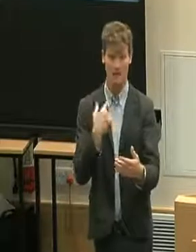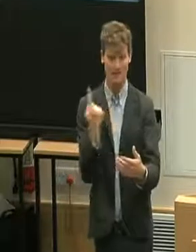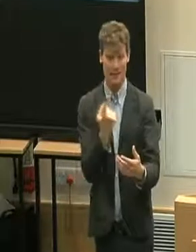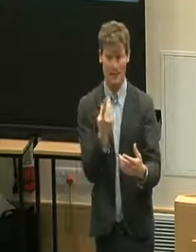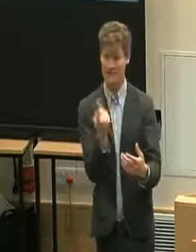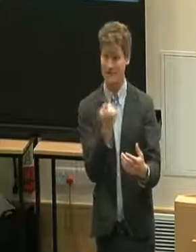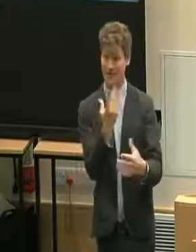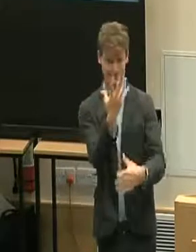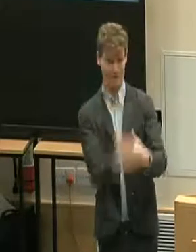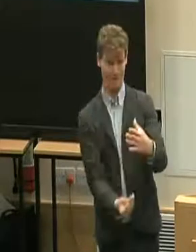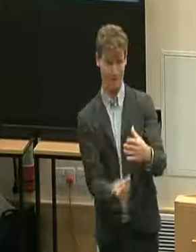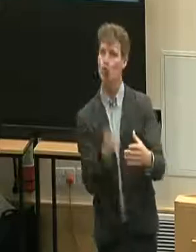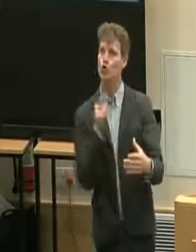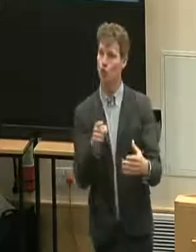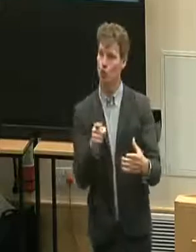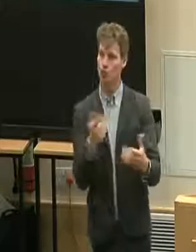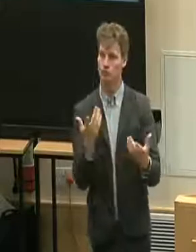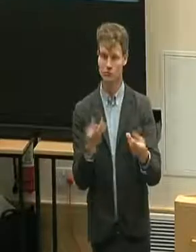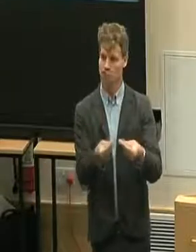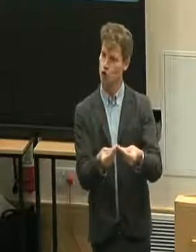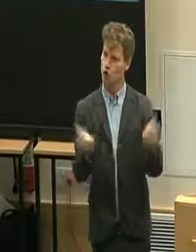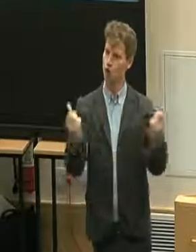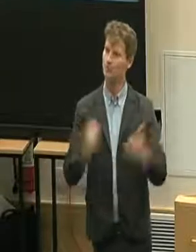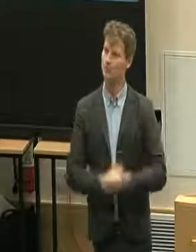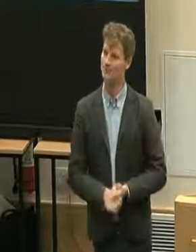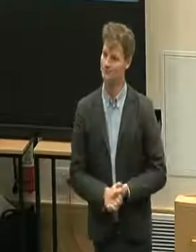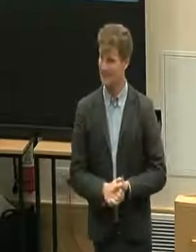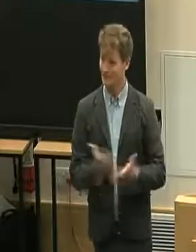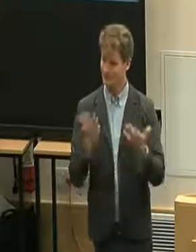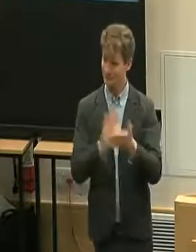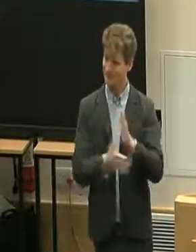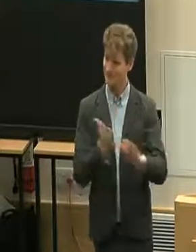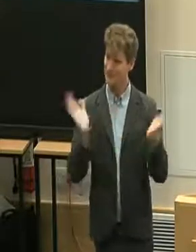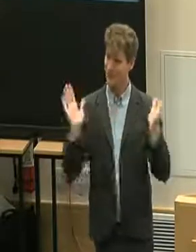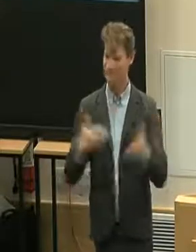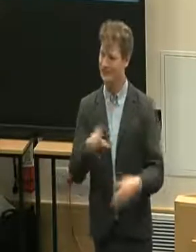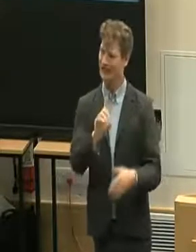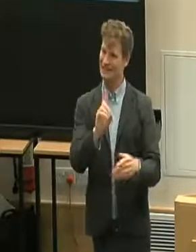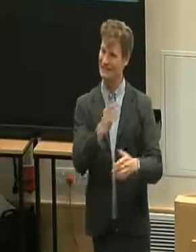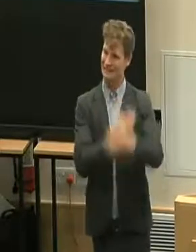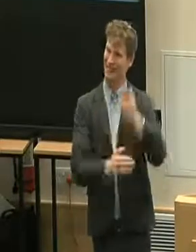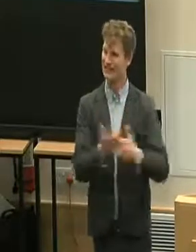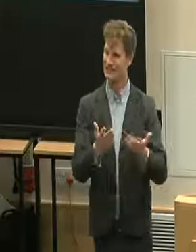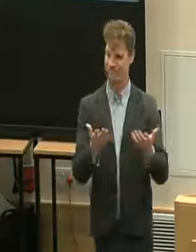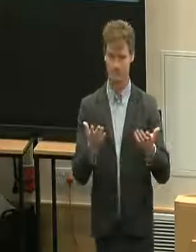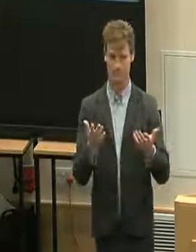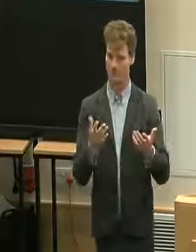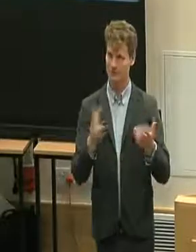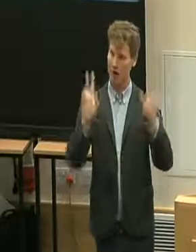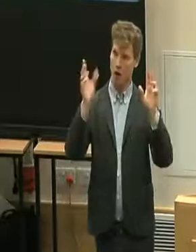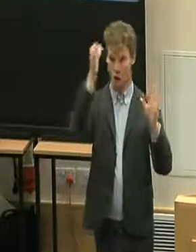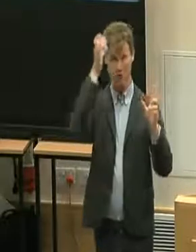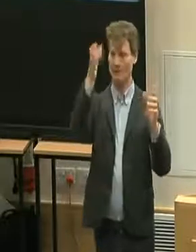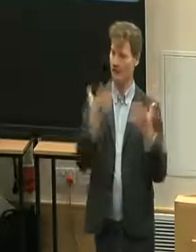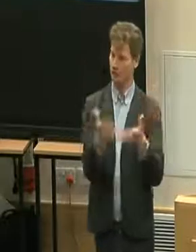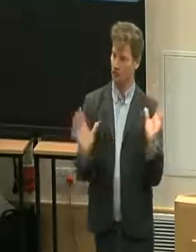care of impairments, you cure them, and it's all gone. Disability disappears as a phenomena. Well, we know